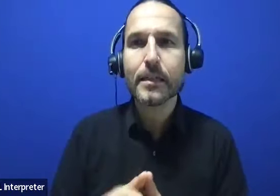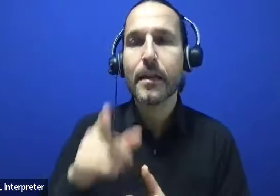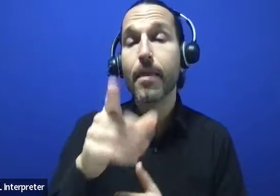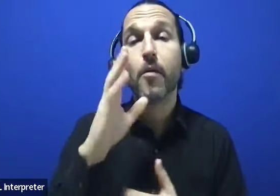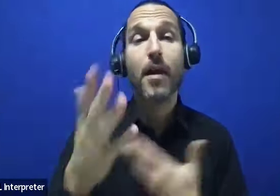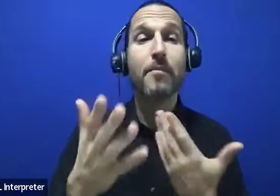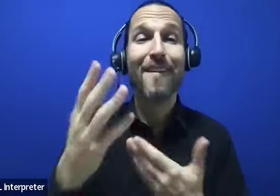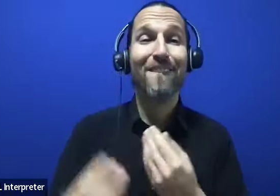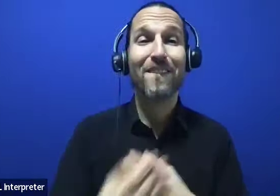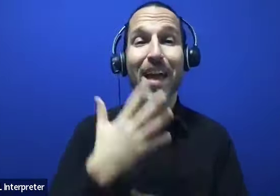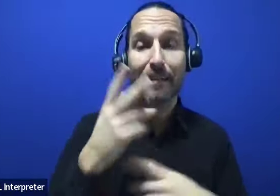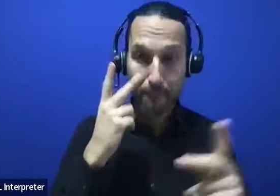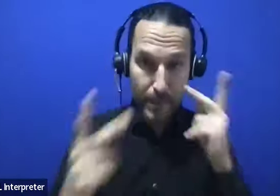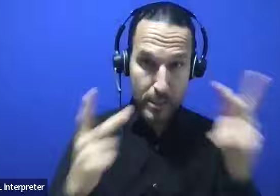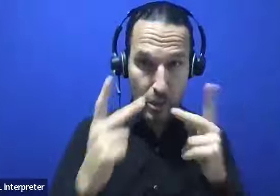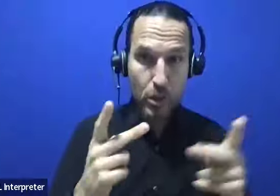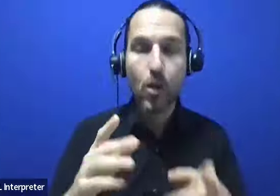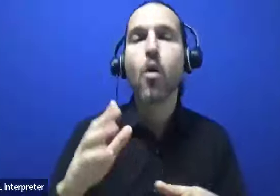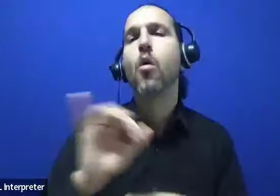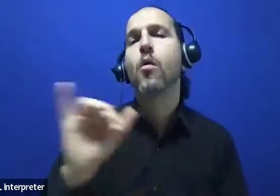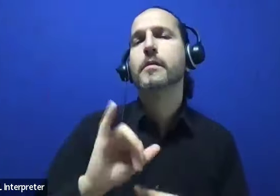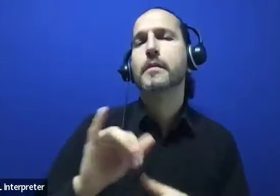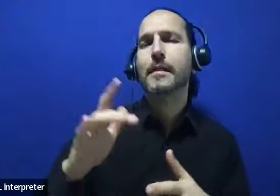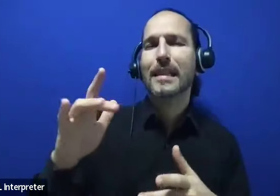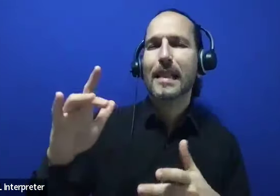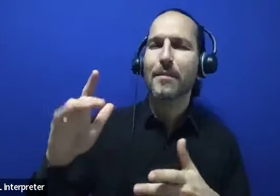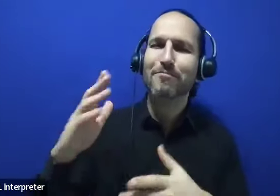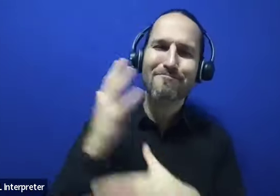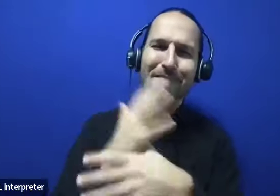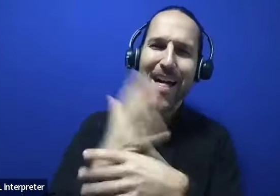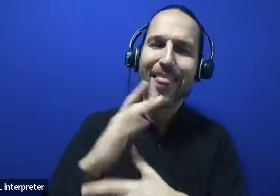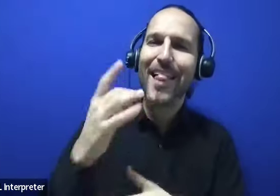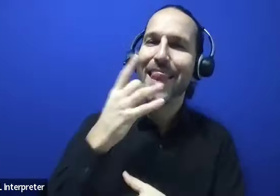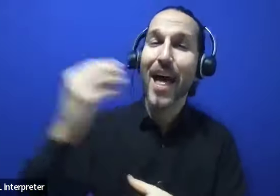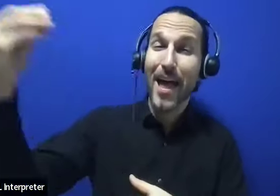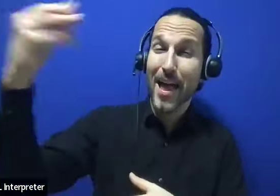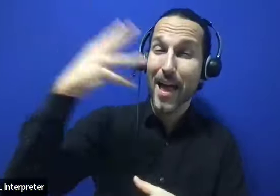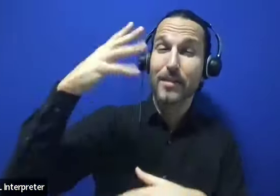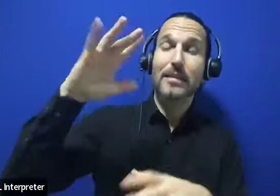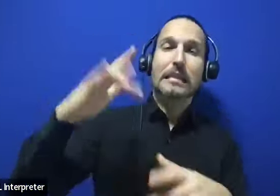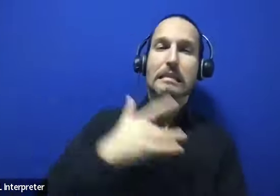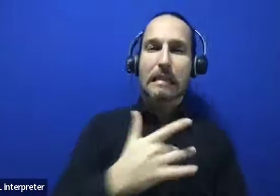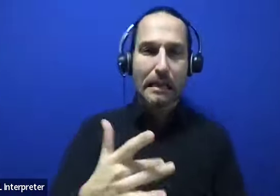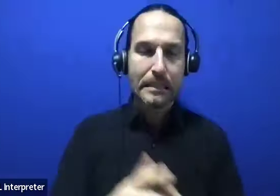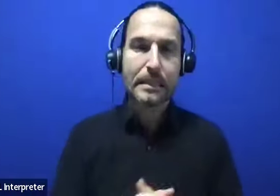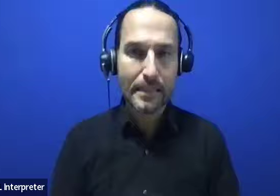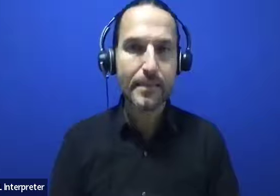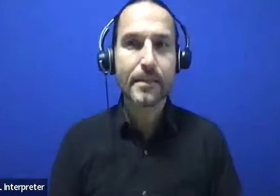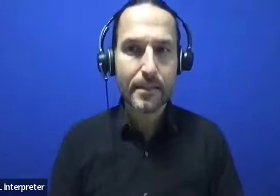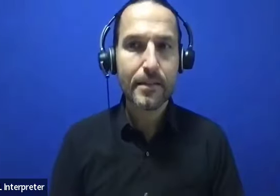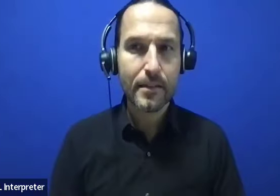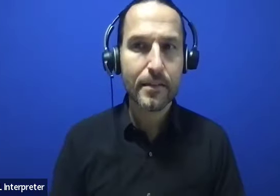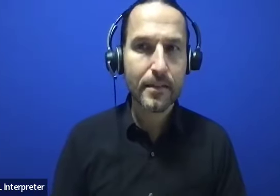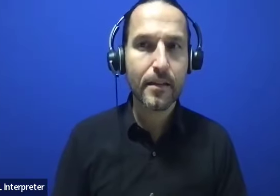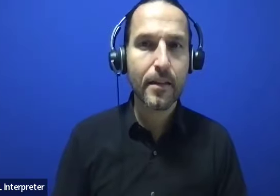vision, but it may cause light sensitivity because, when the pupil dilates and expands with light, and this